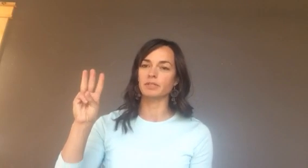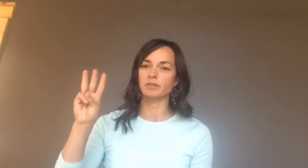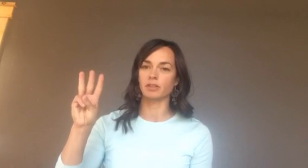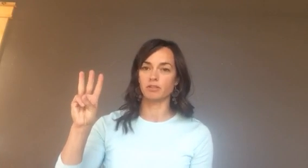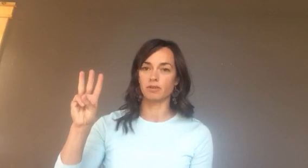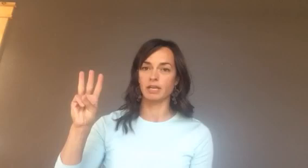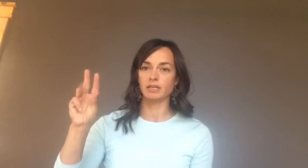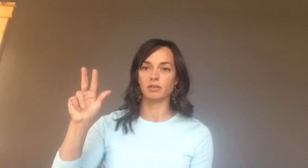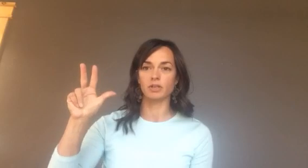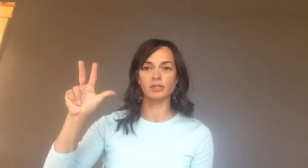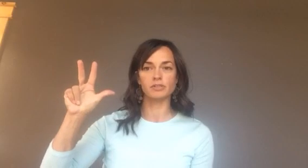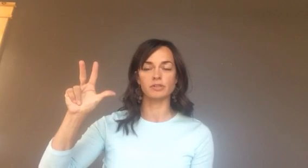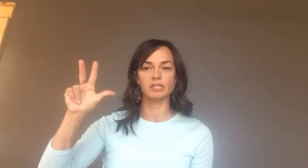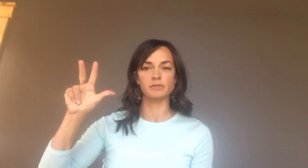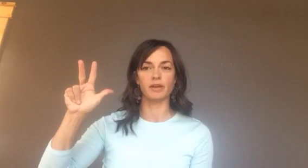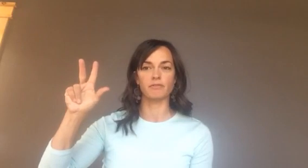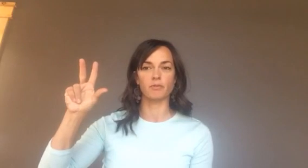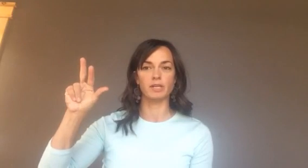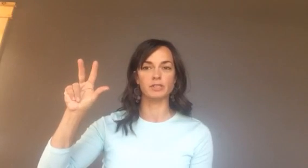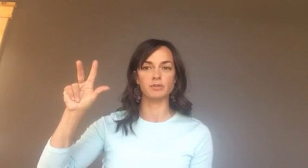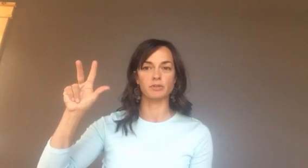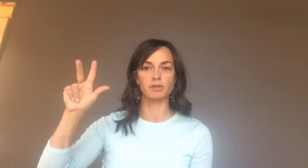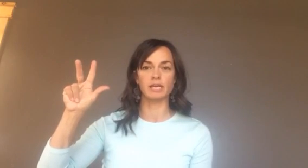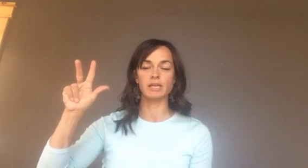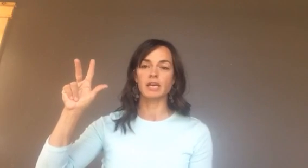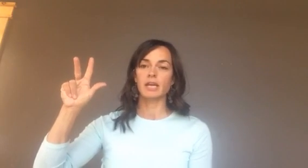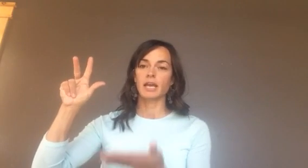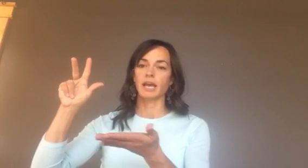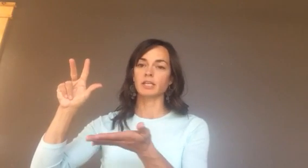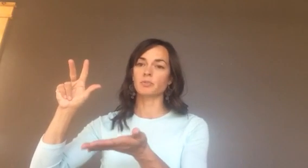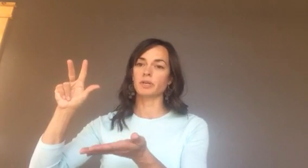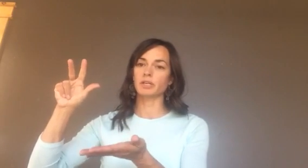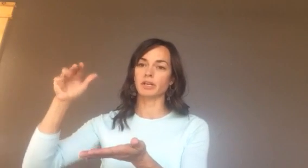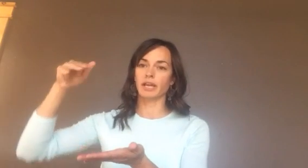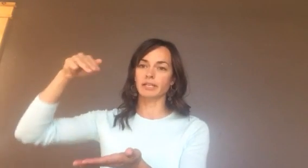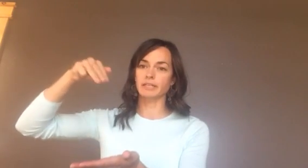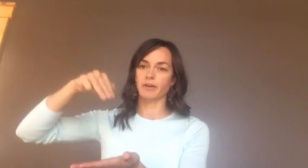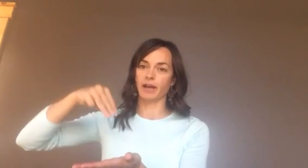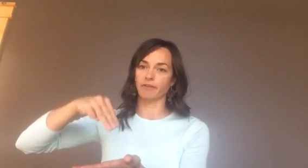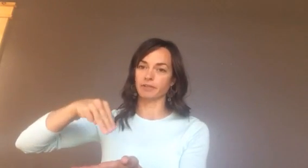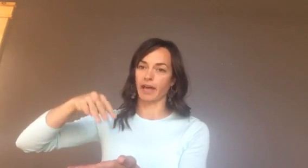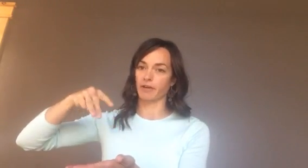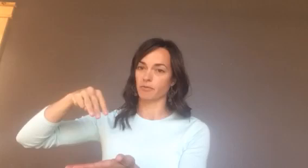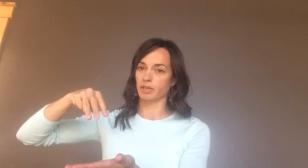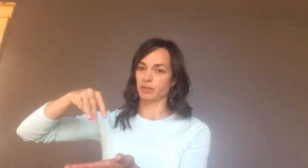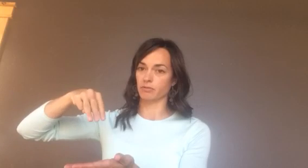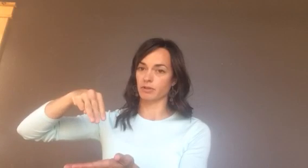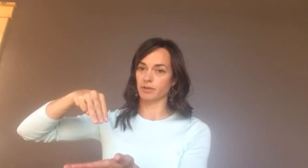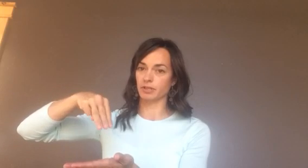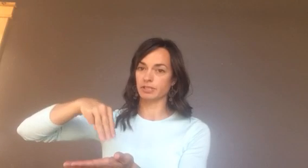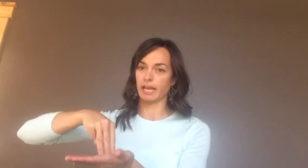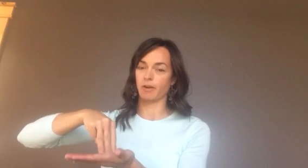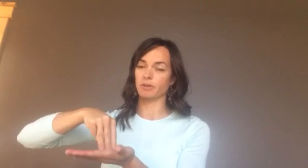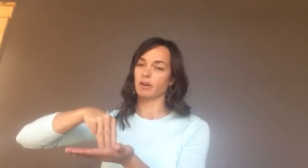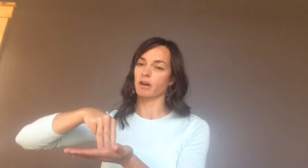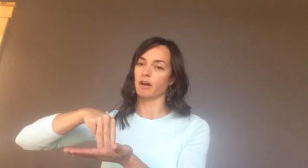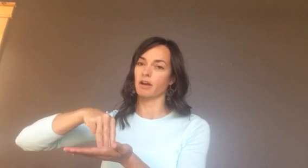doing 3. You can also do it this way for 1, 2, 3. And you put your hand down after that with 3 fingers down